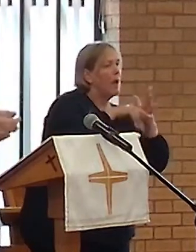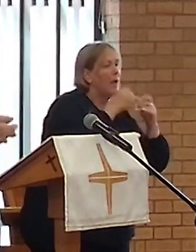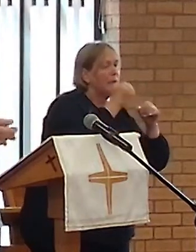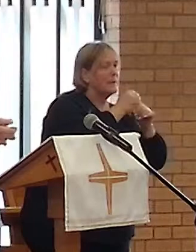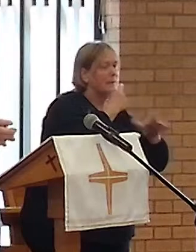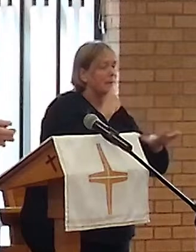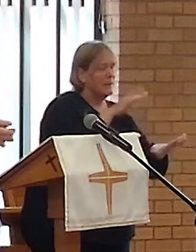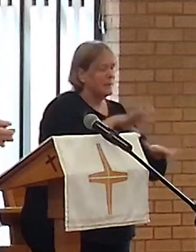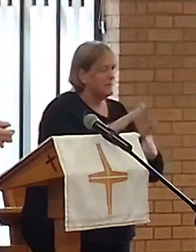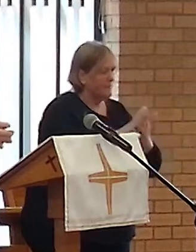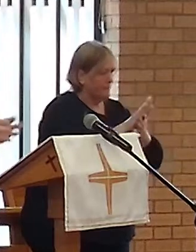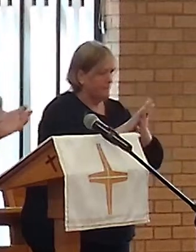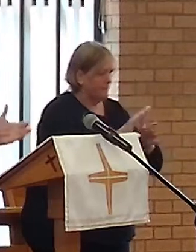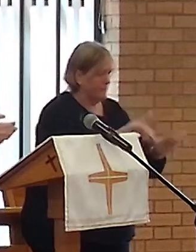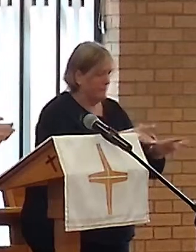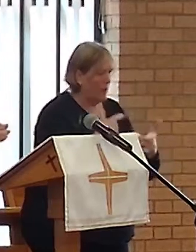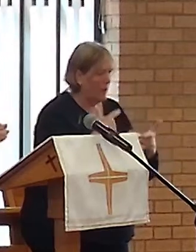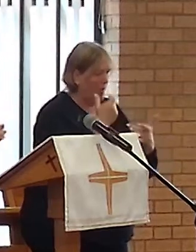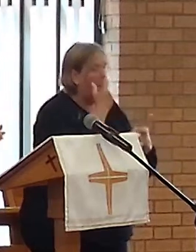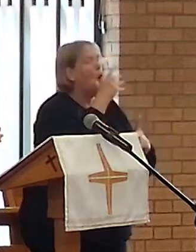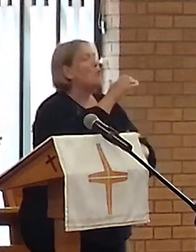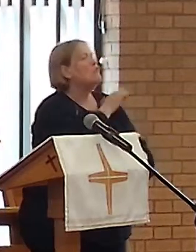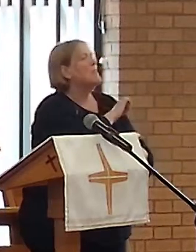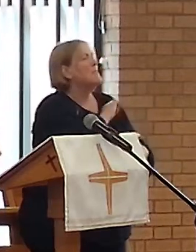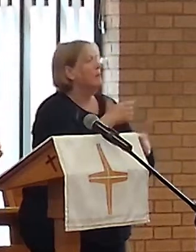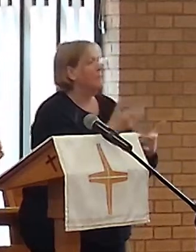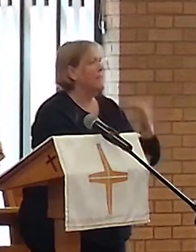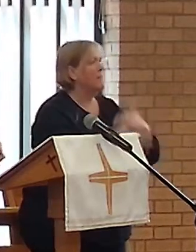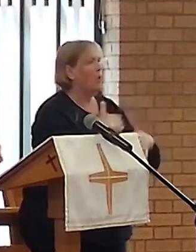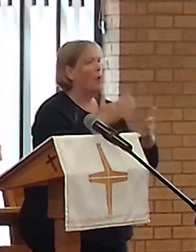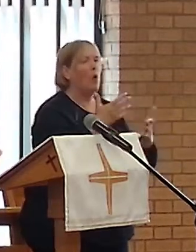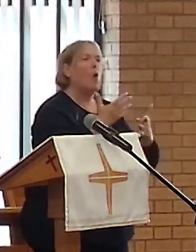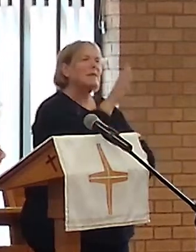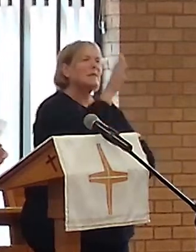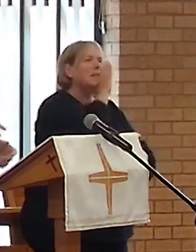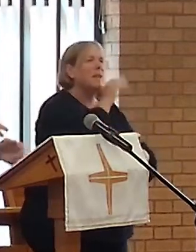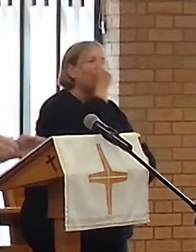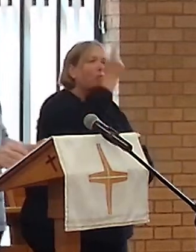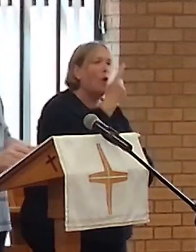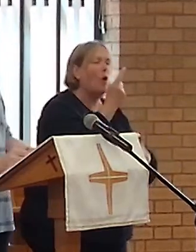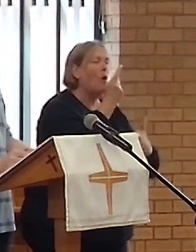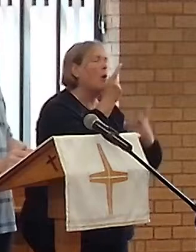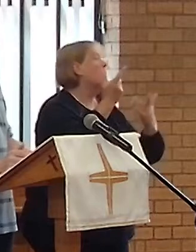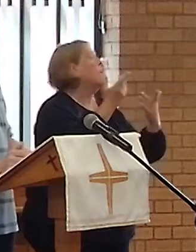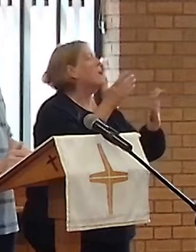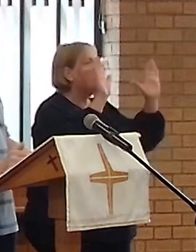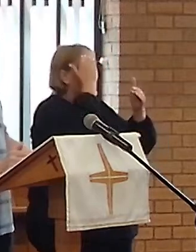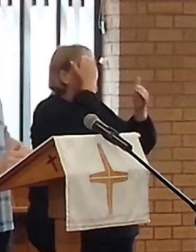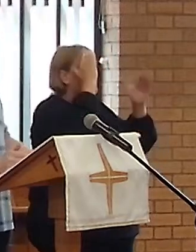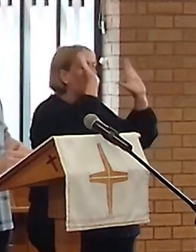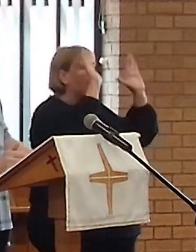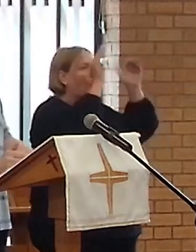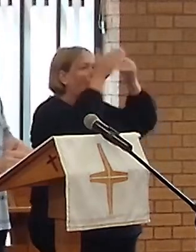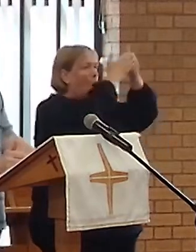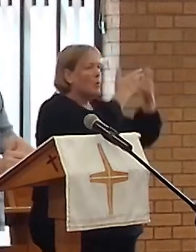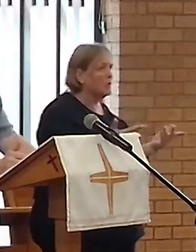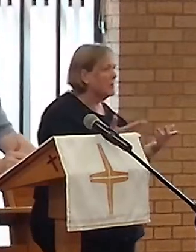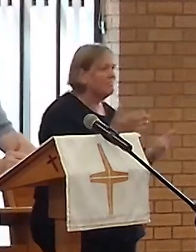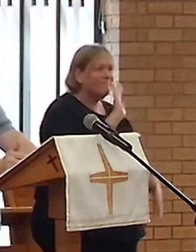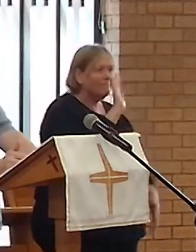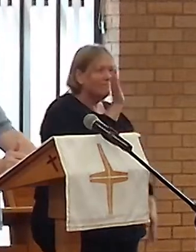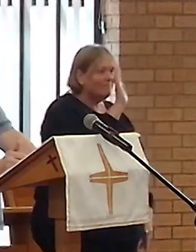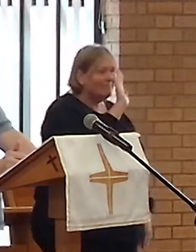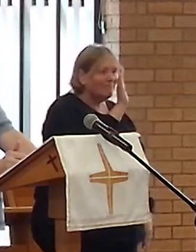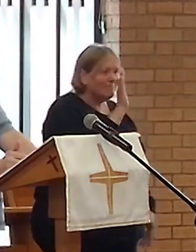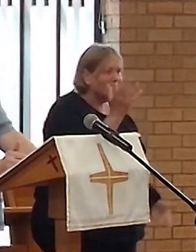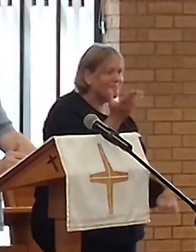closing off your mind, ceasing all serious thought, and living in a shallow fantasy world divorced from the solid